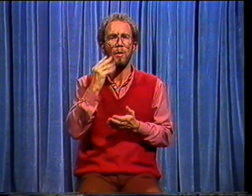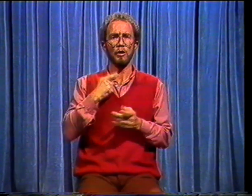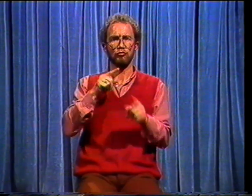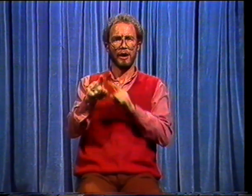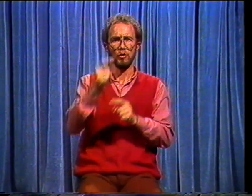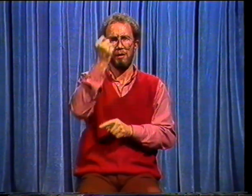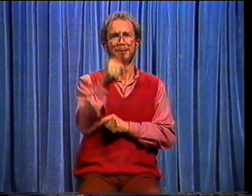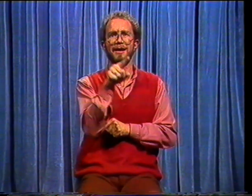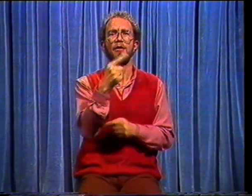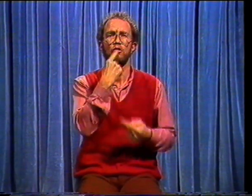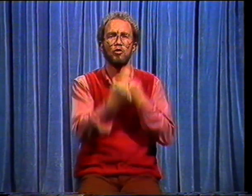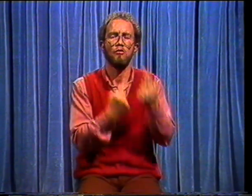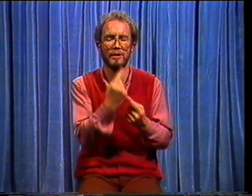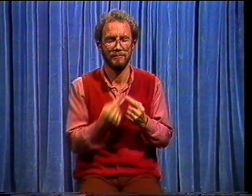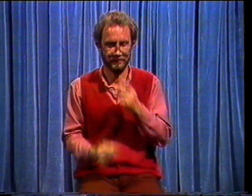So we're trying to understand the story.